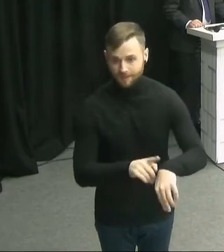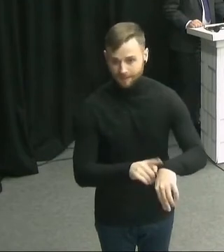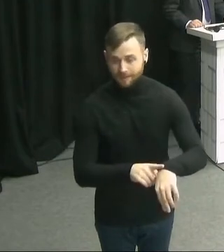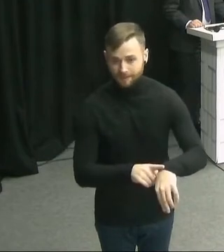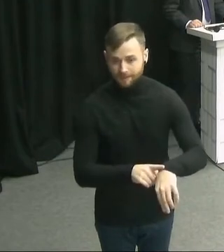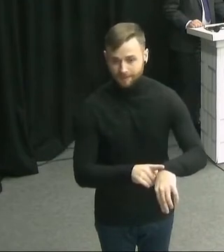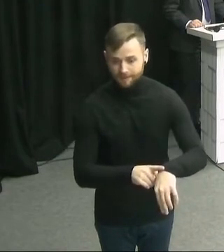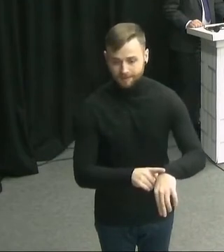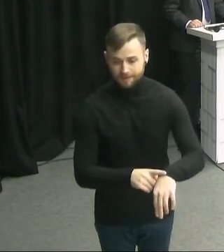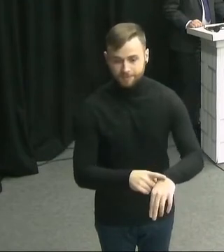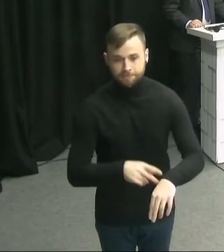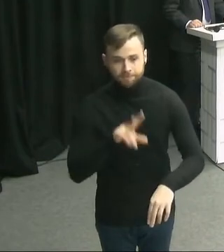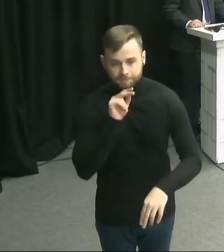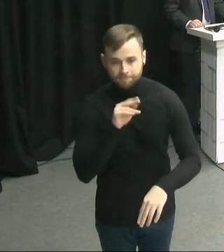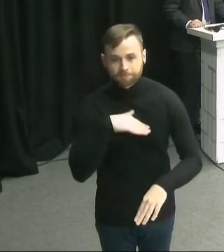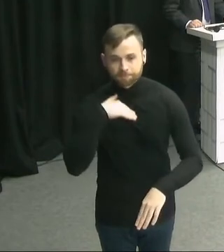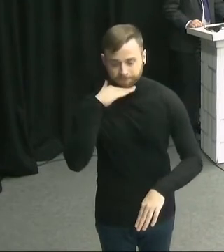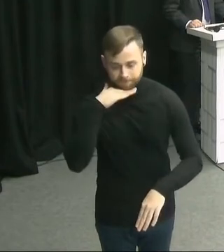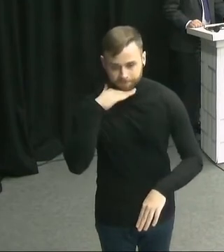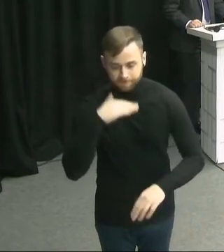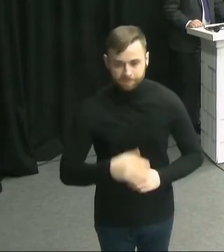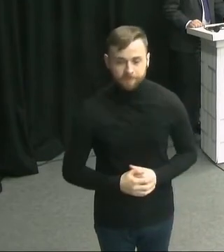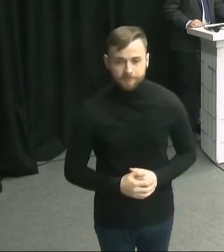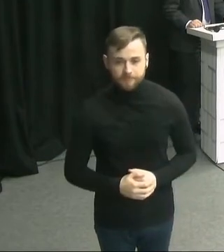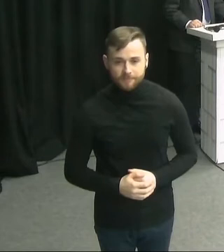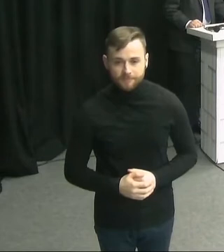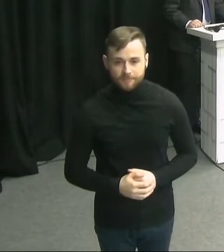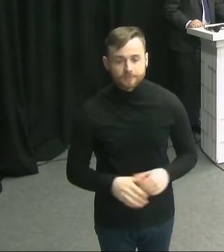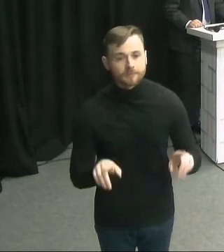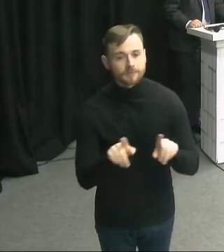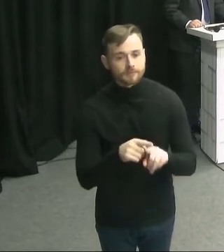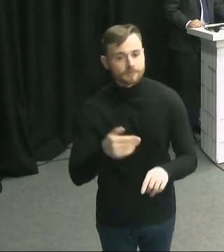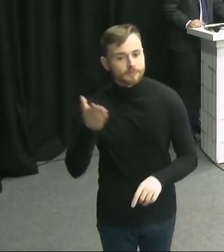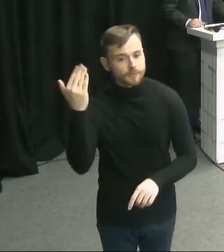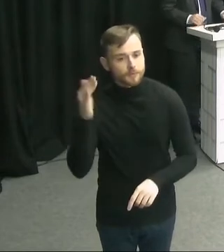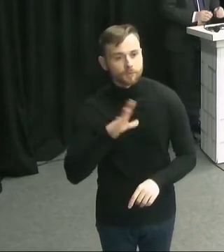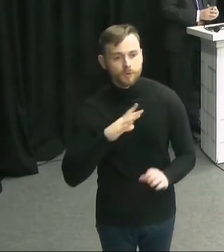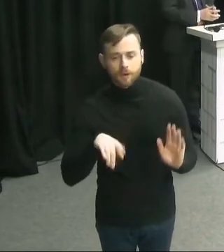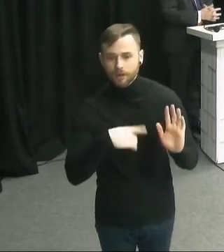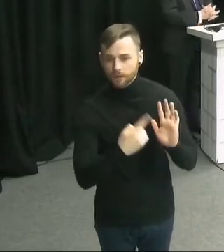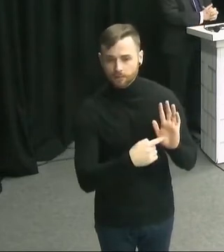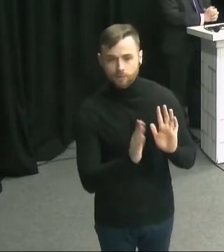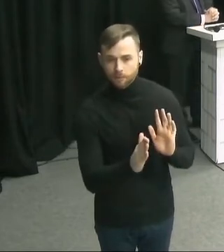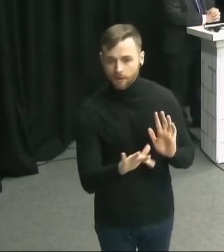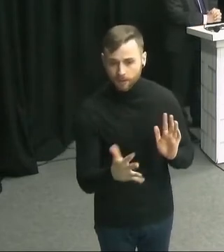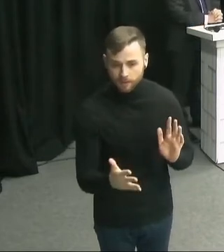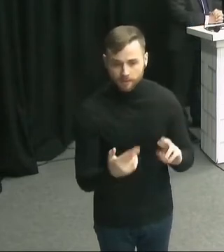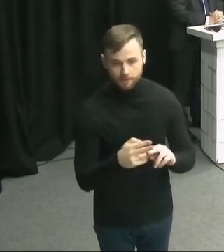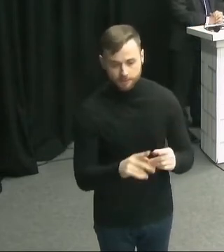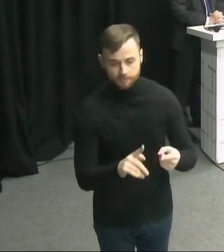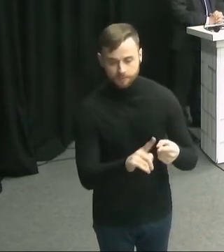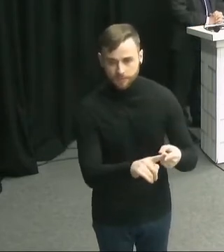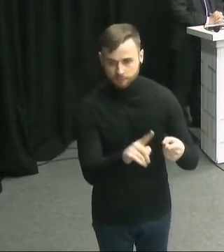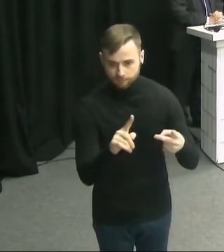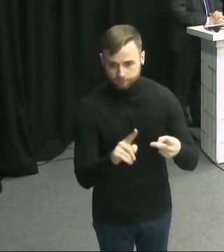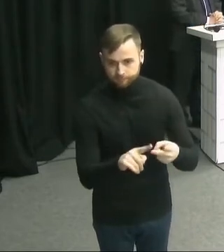So I think I've informed you of all the specificities of this debate. And as before,